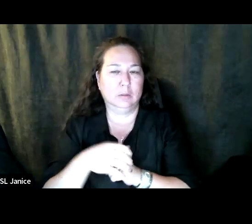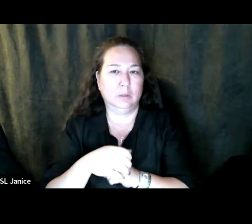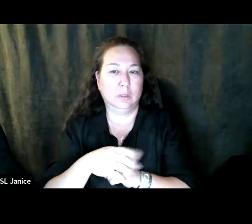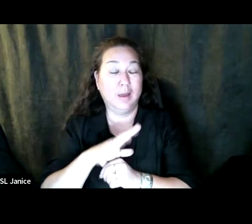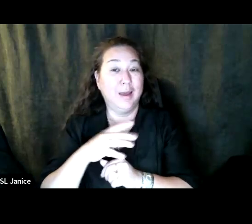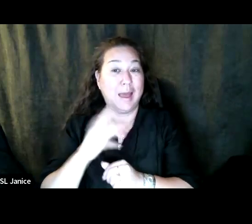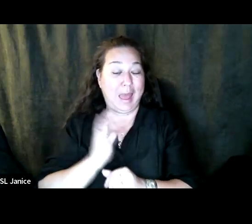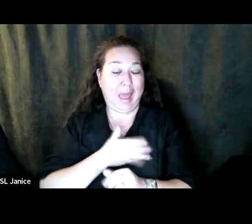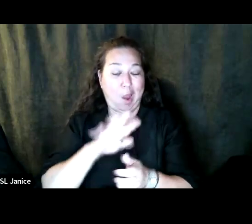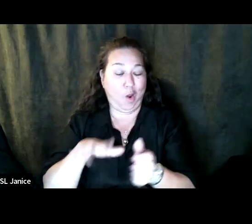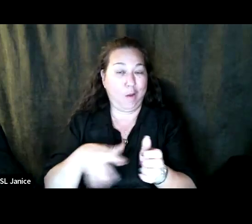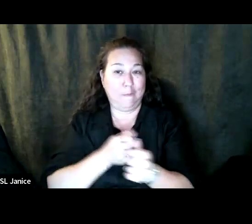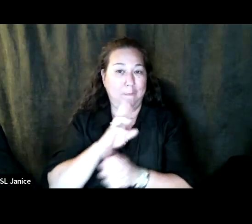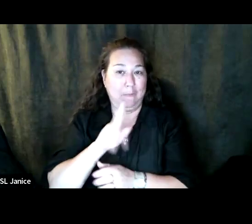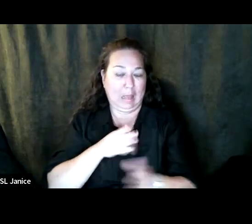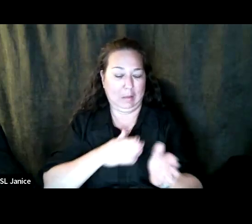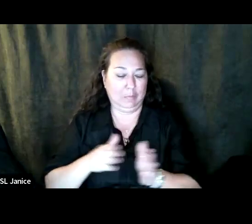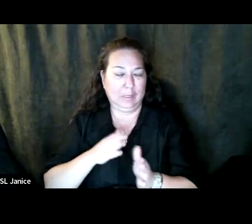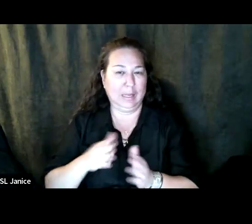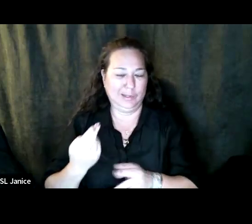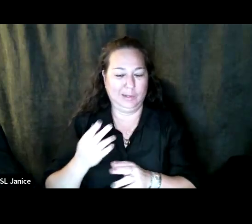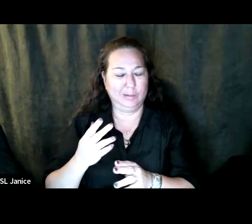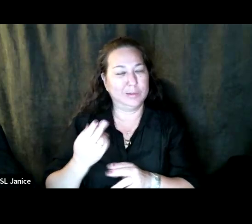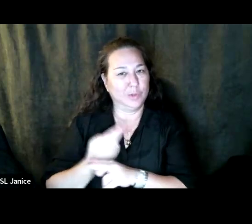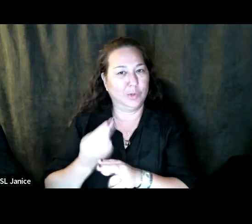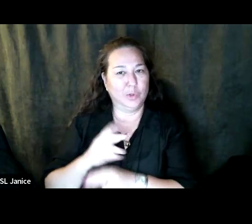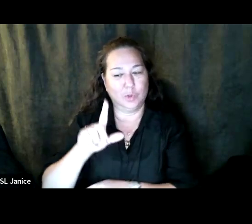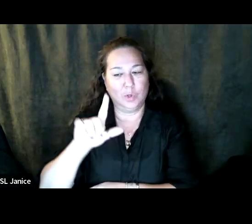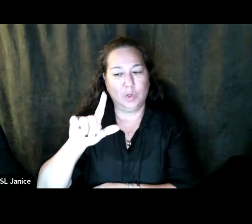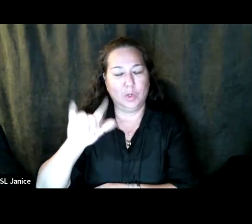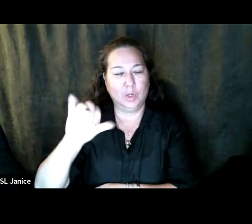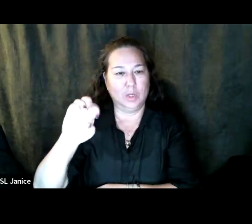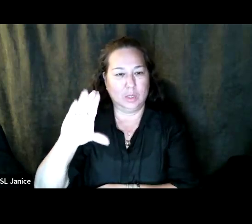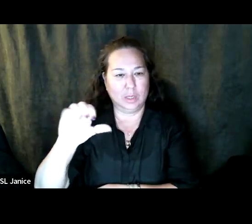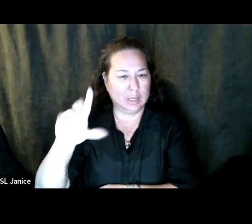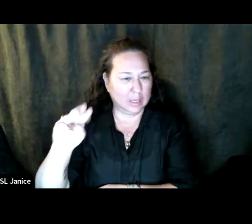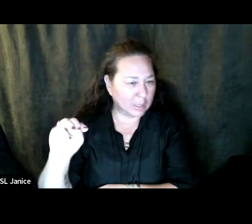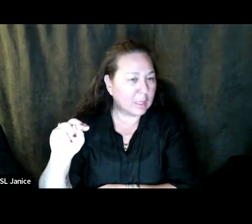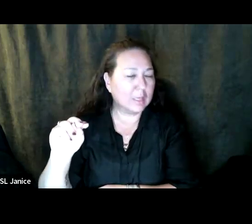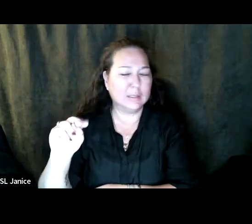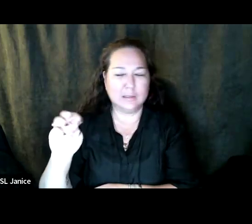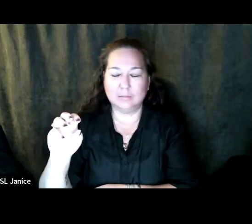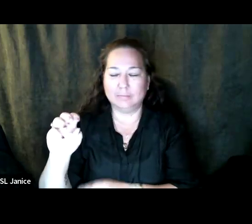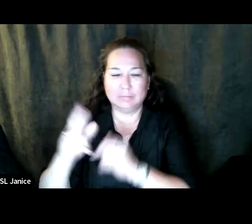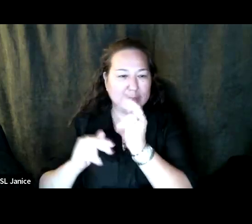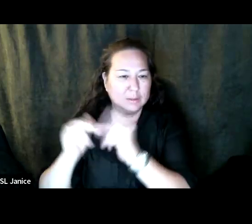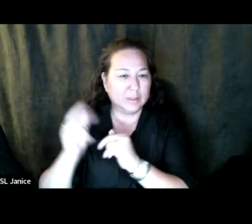the Lincoln Building, which is the Josiah Quincy space as a swing space.